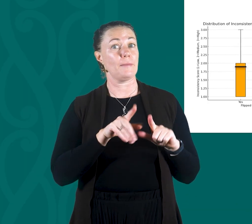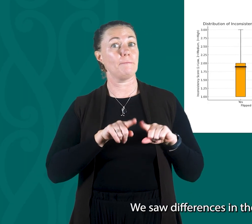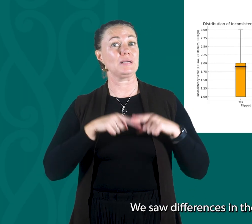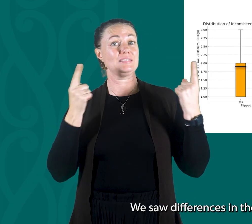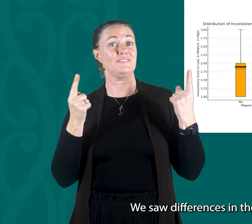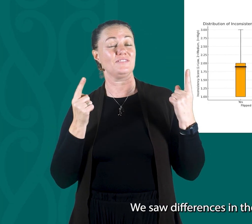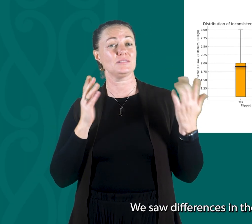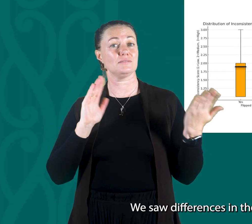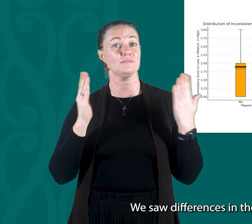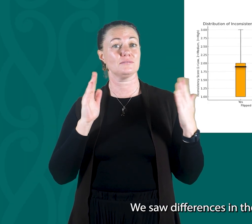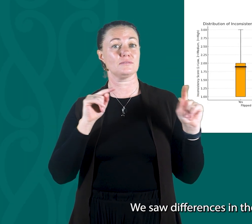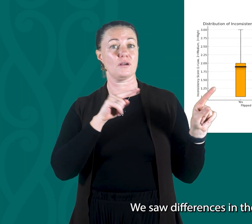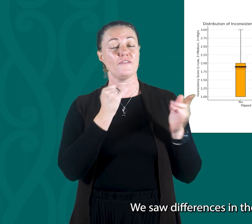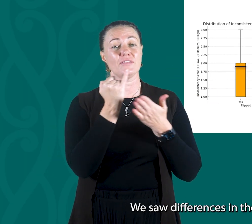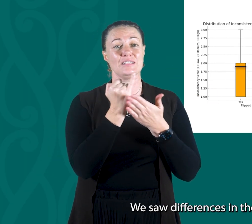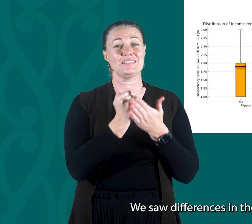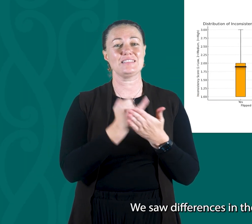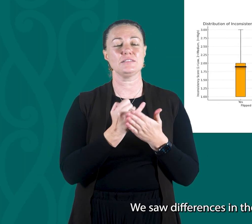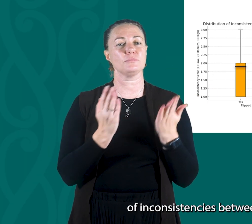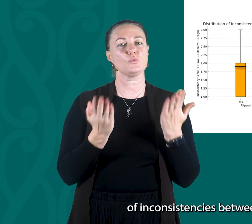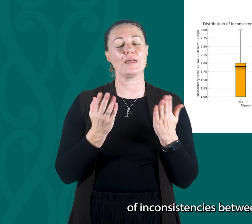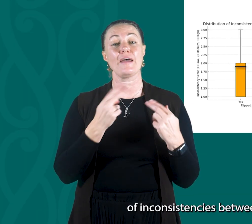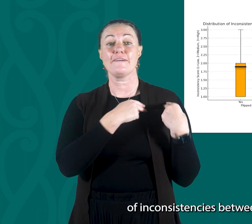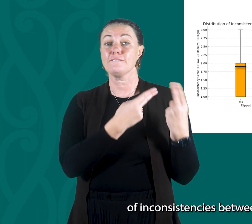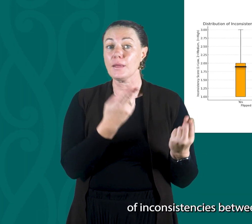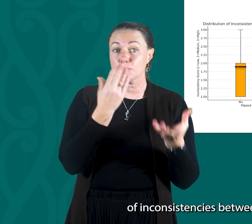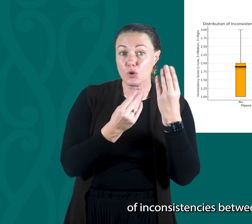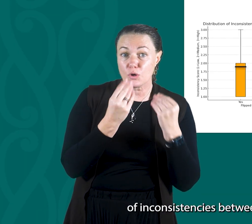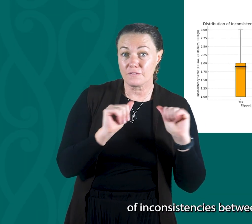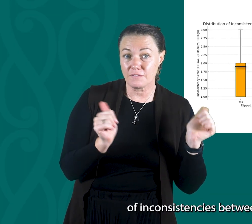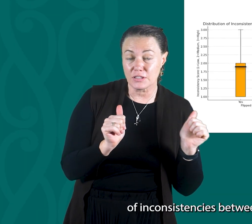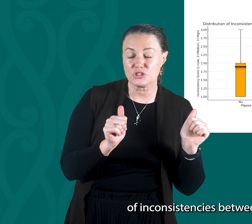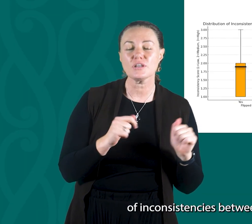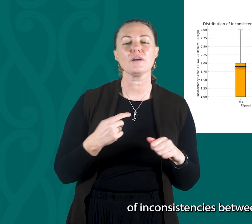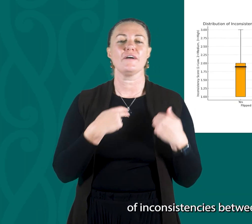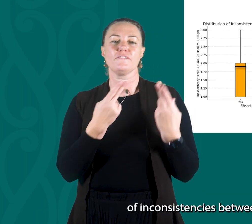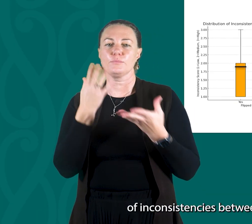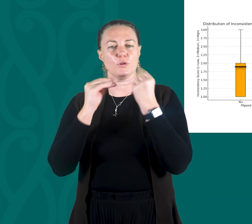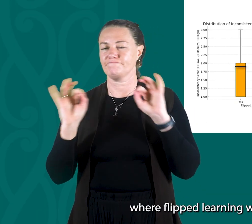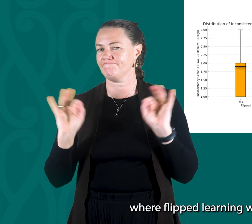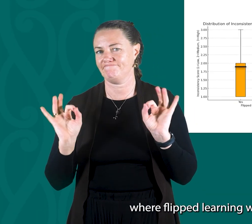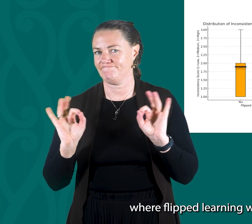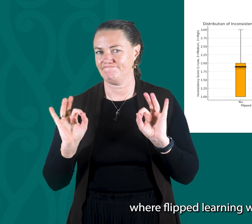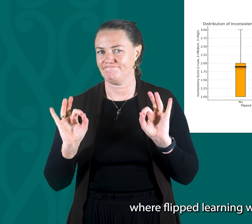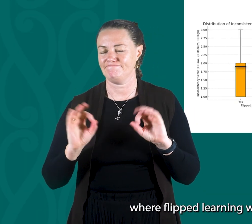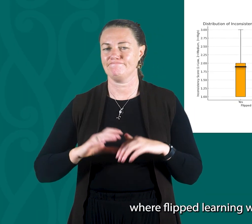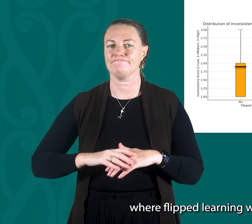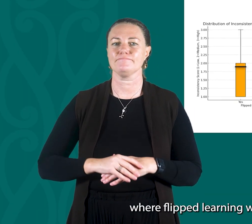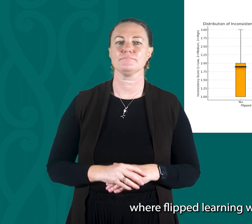We saw differences in the average rate of inconsistencies between interactions where flipped learning was